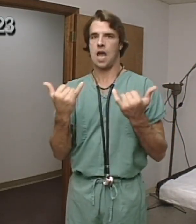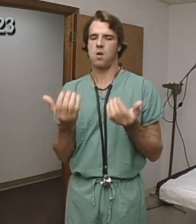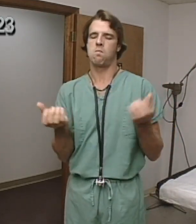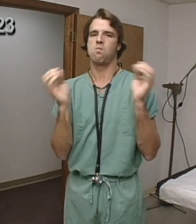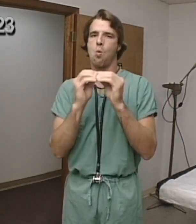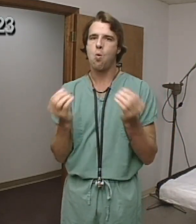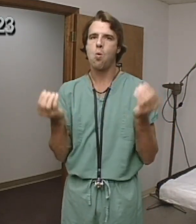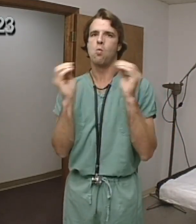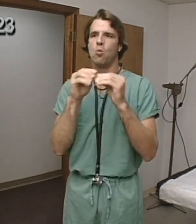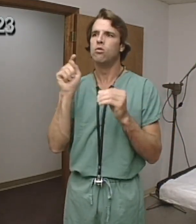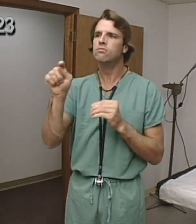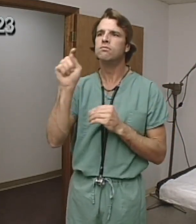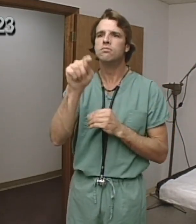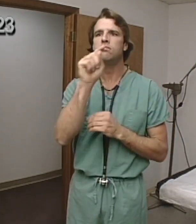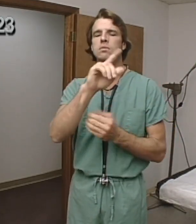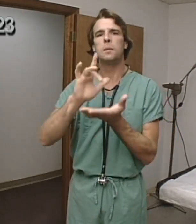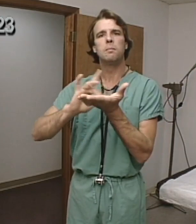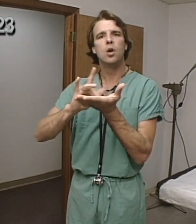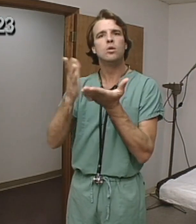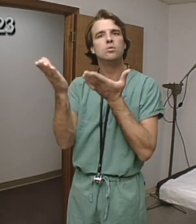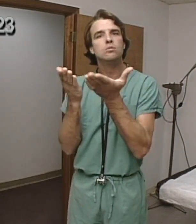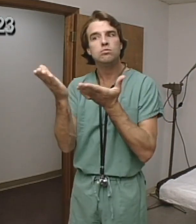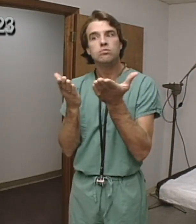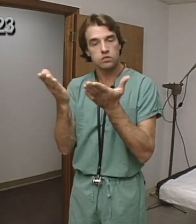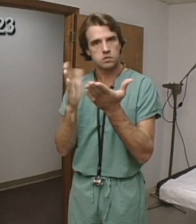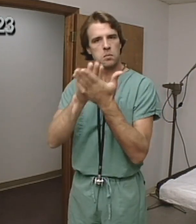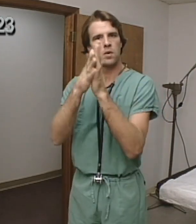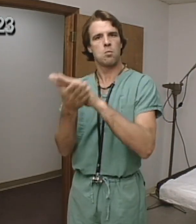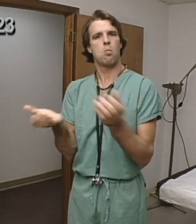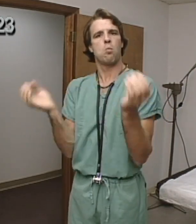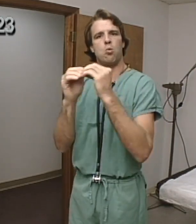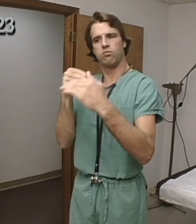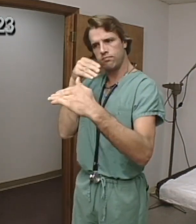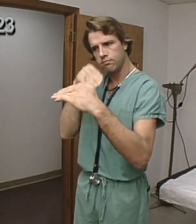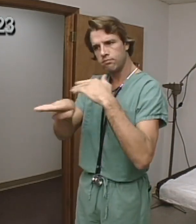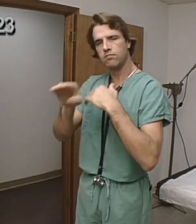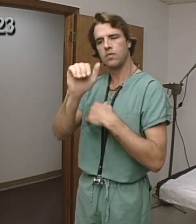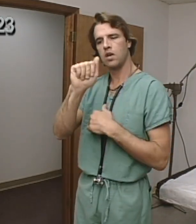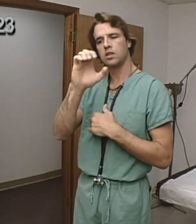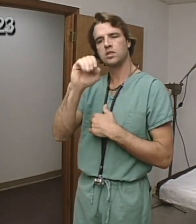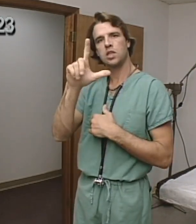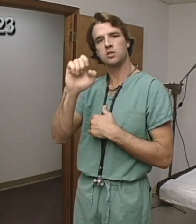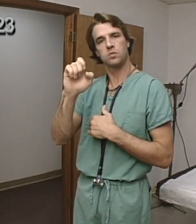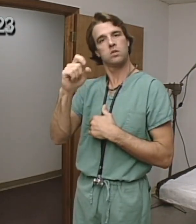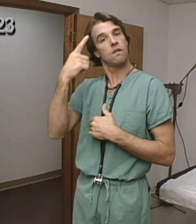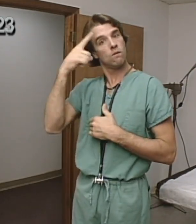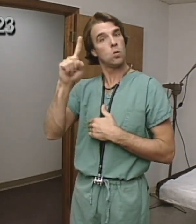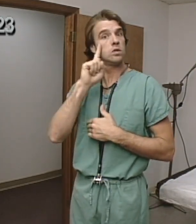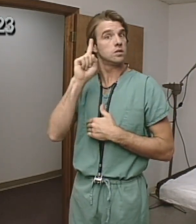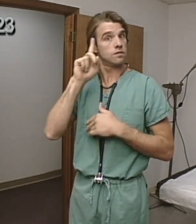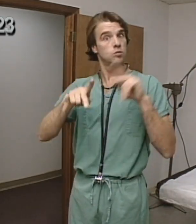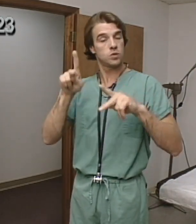communication needs. Today, more and more medical services are becoming accessible to the deaf